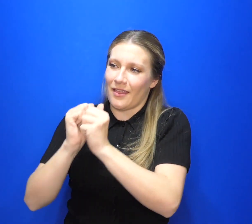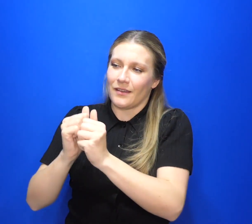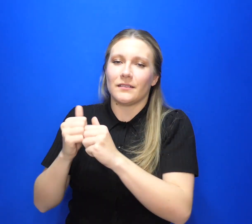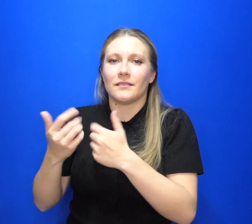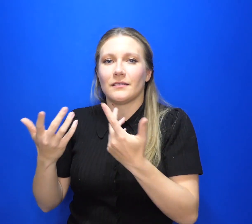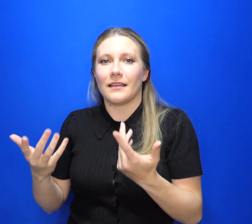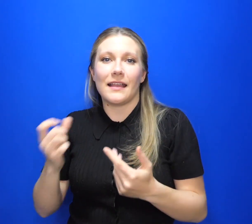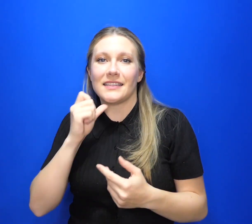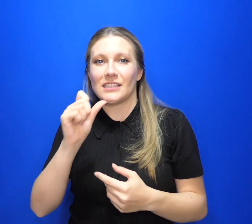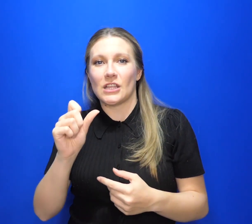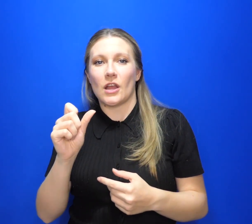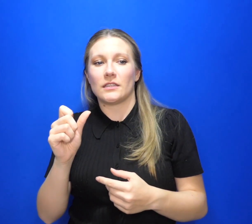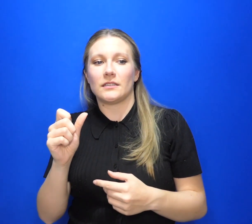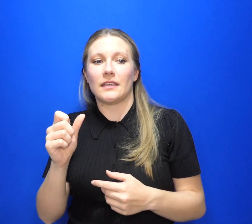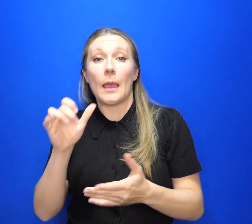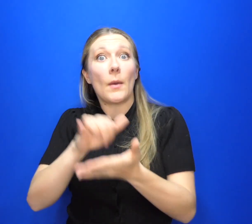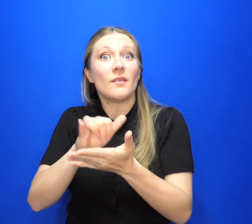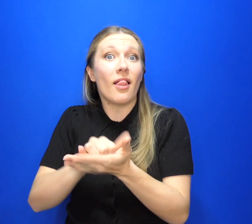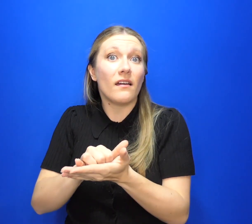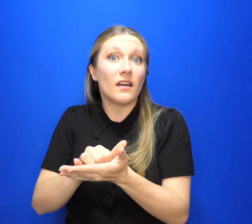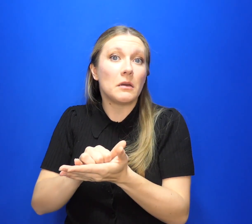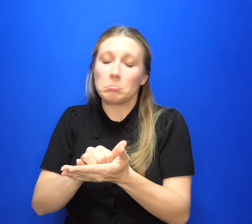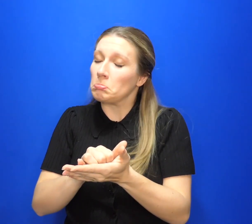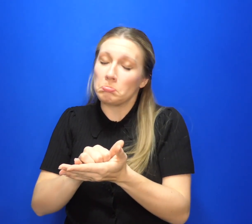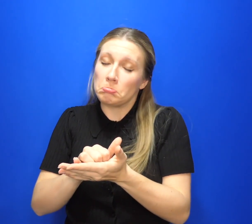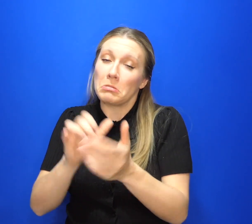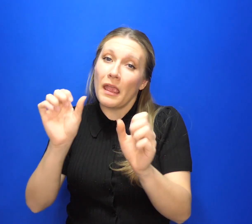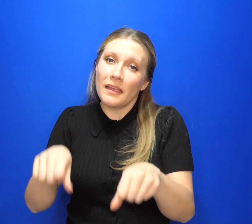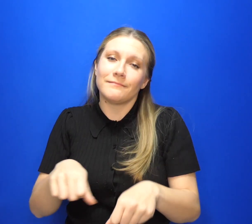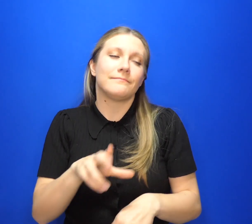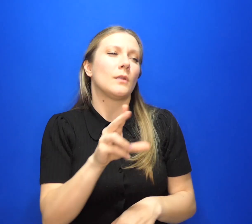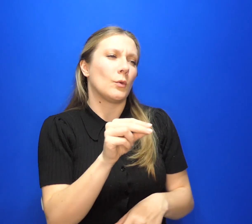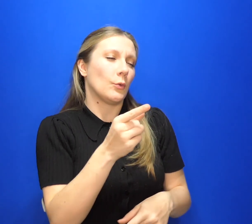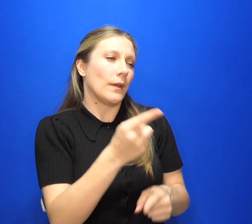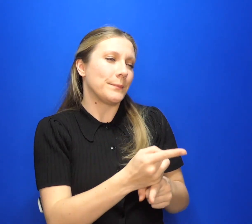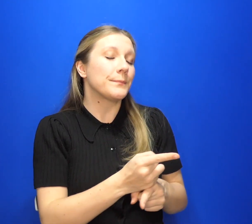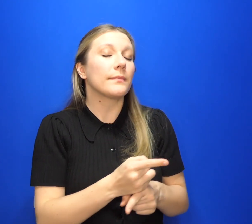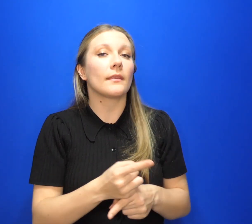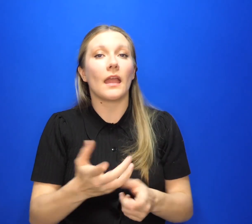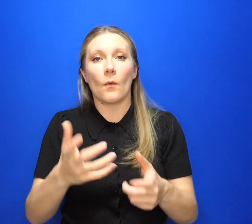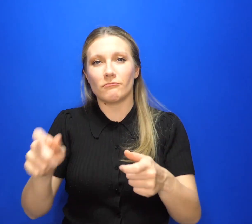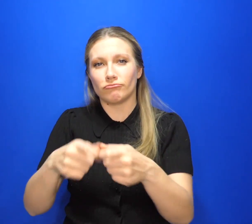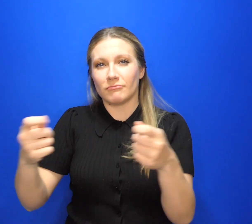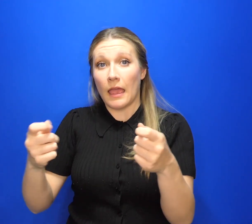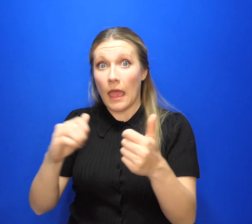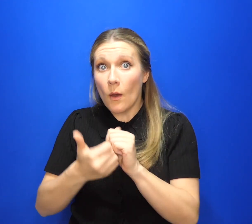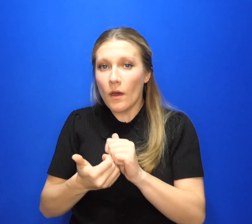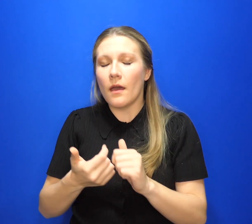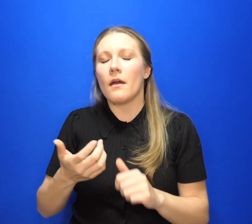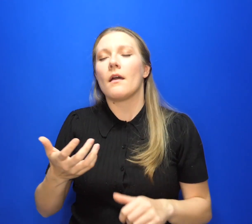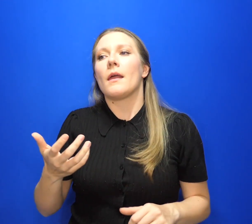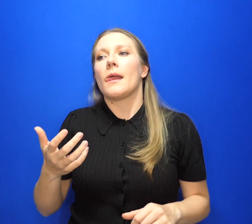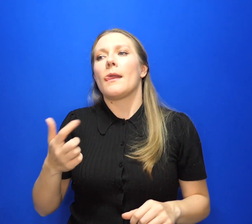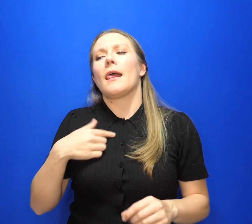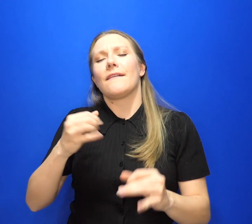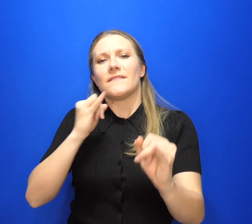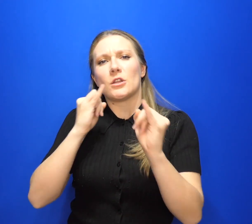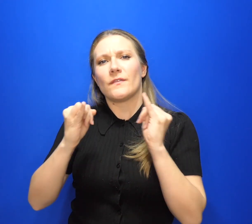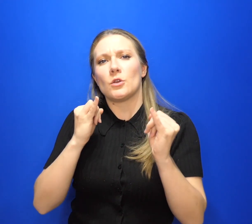No. And I'd want to finish this up by saying that I have interviewed dozens of people diagnosed in their 30s, their 40s, their